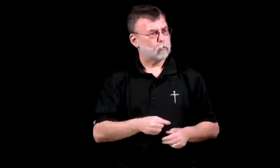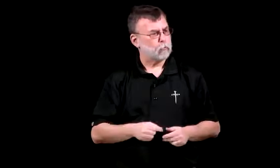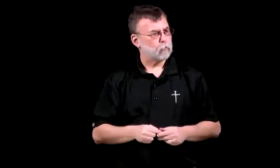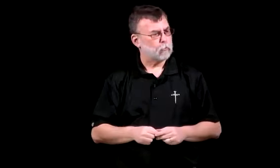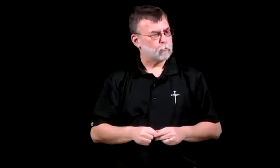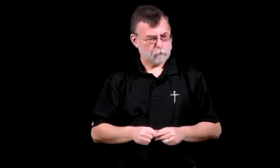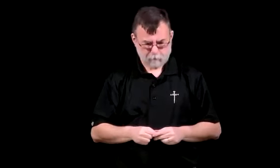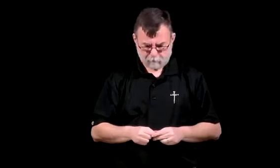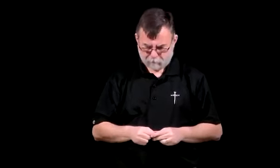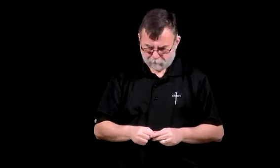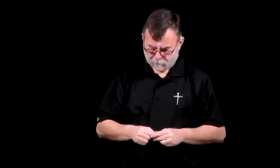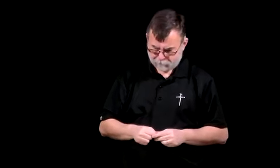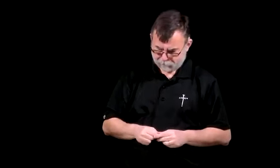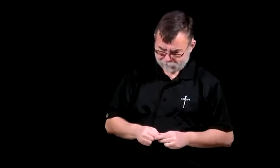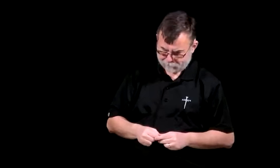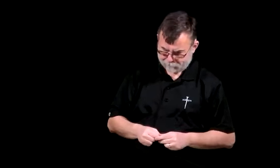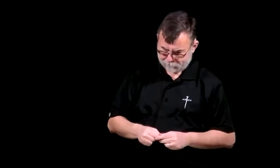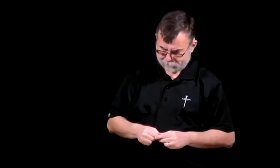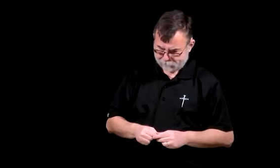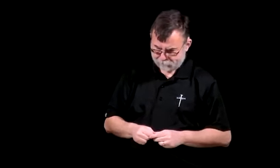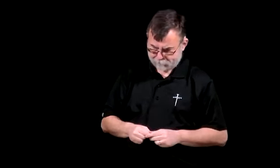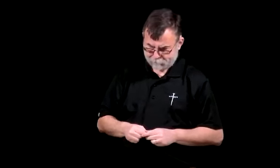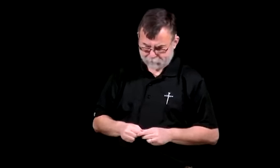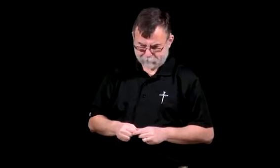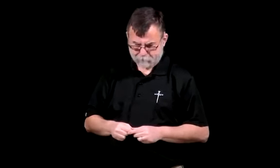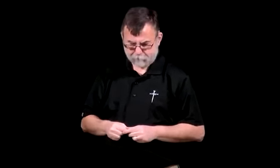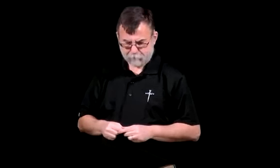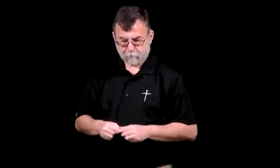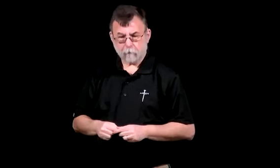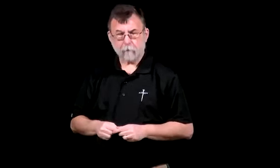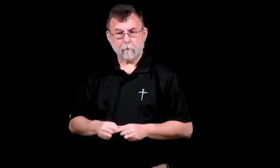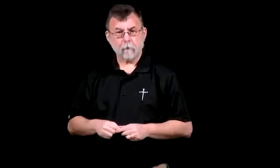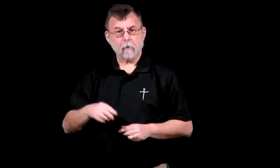And he will live forever with you.